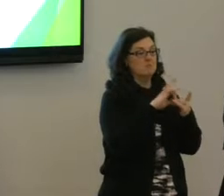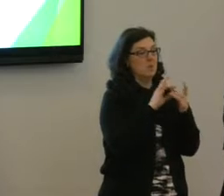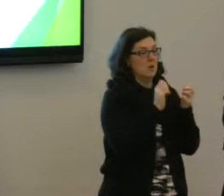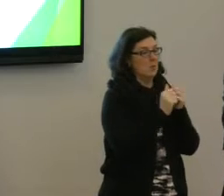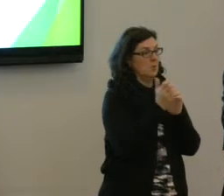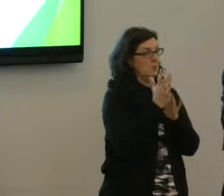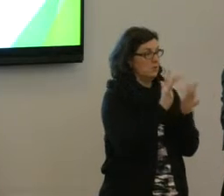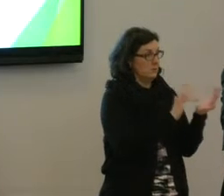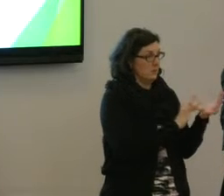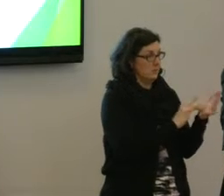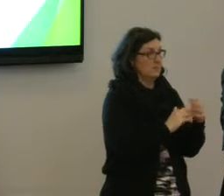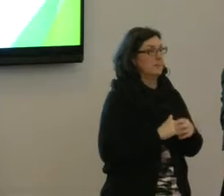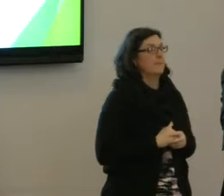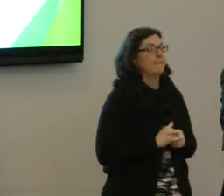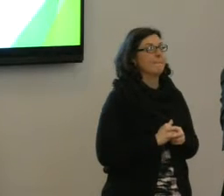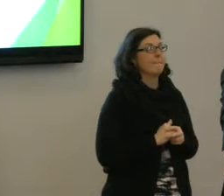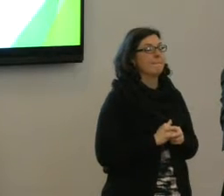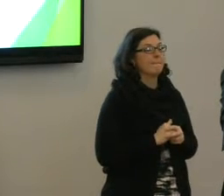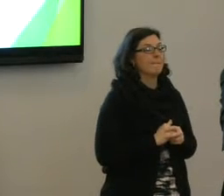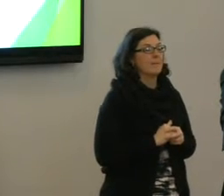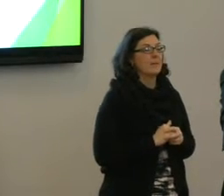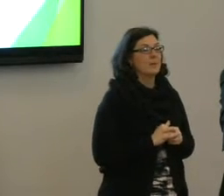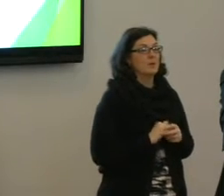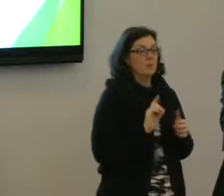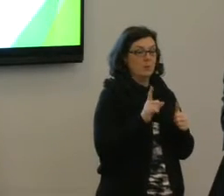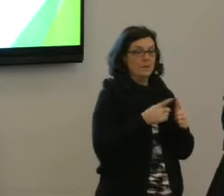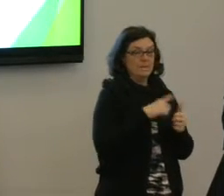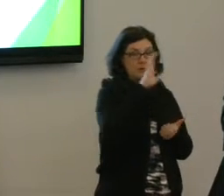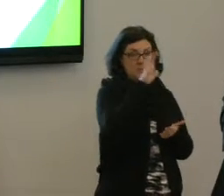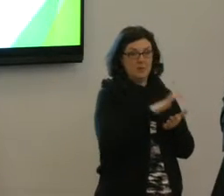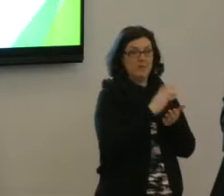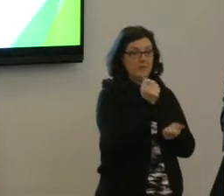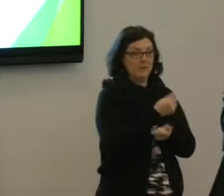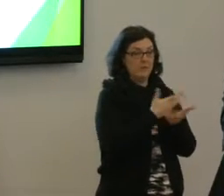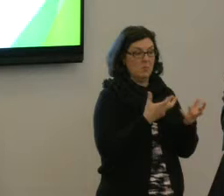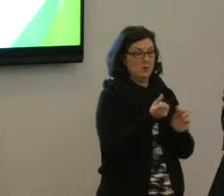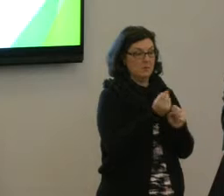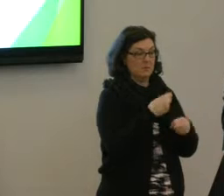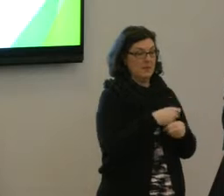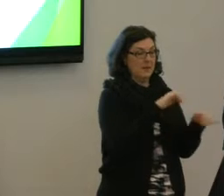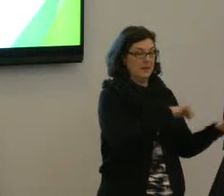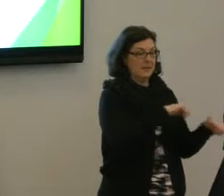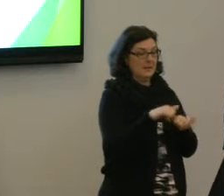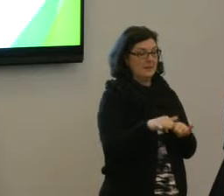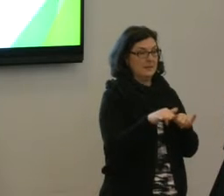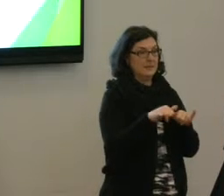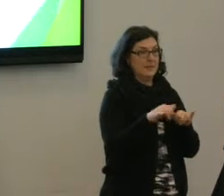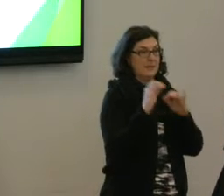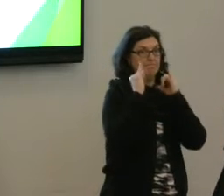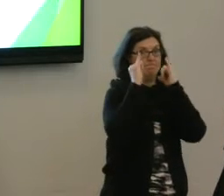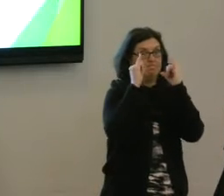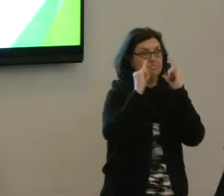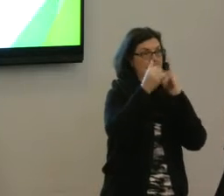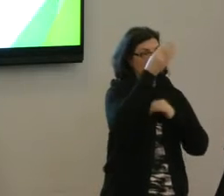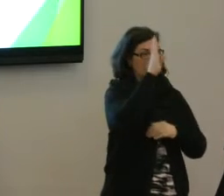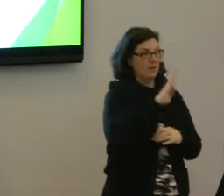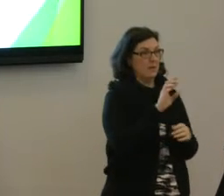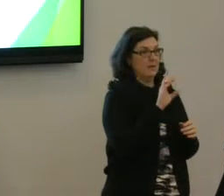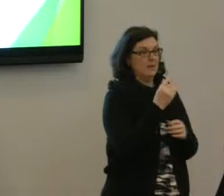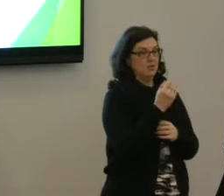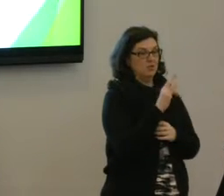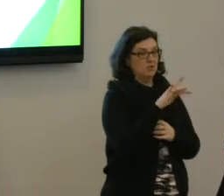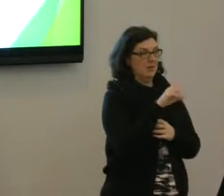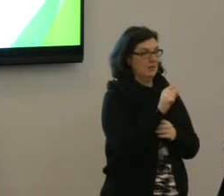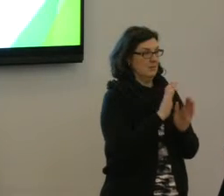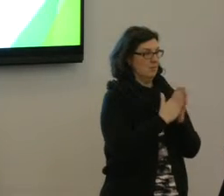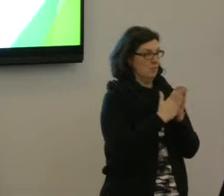Do we start with the premise that everybody's created in the image of God, as in Genesis? There's a phrase